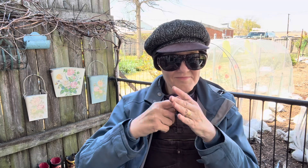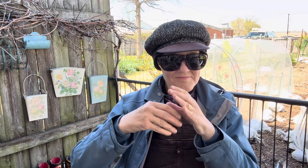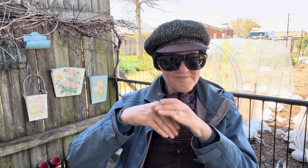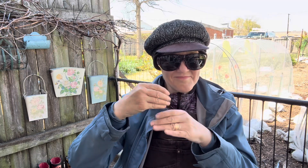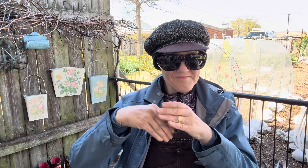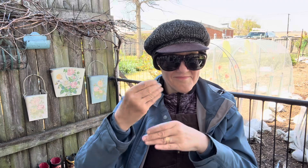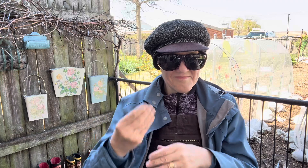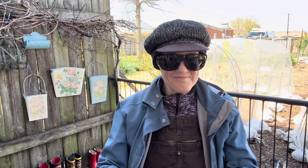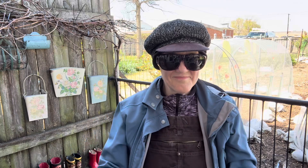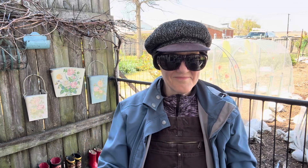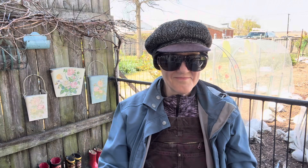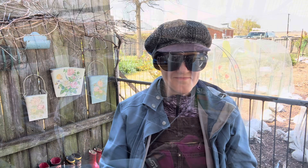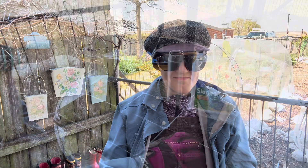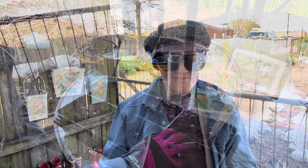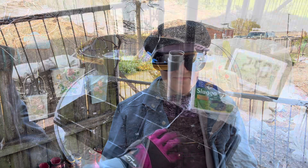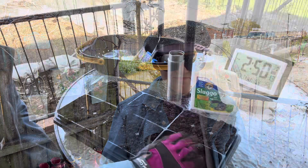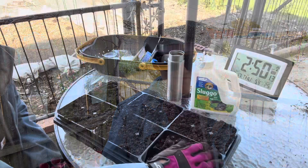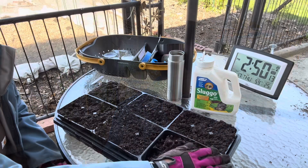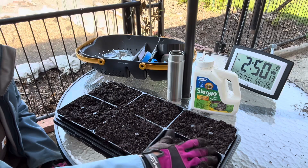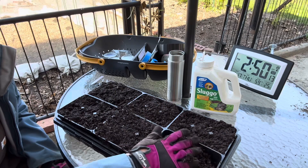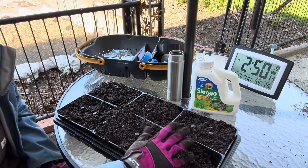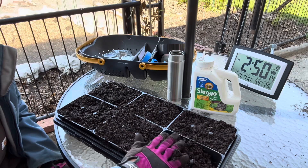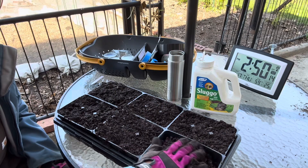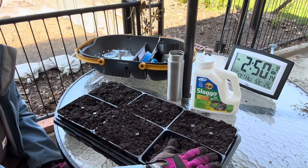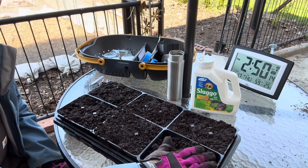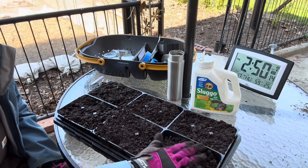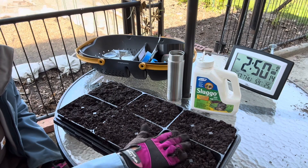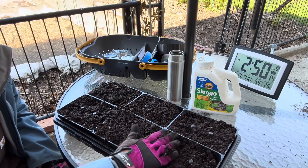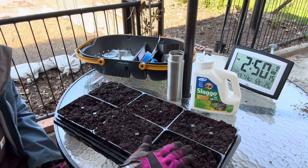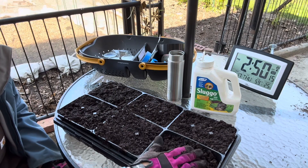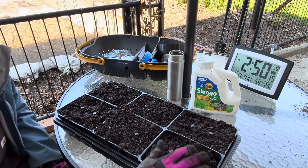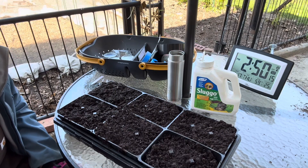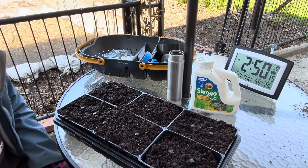I'm starting them outdoors and trying a new variety.